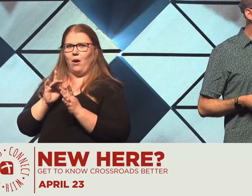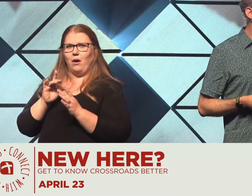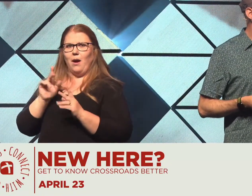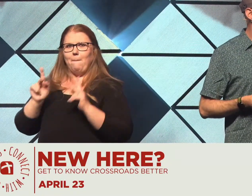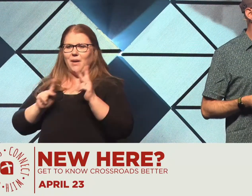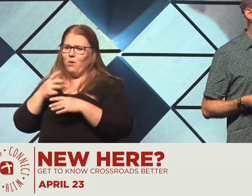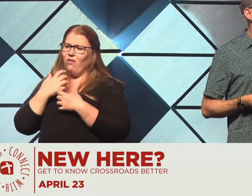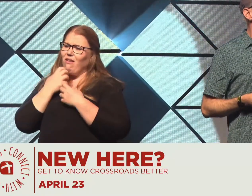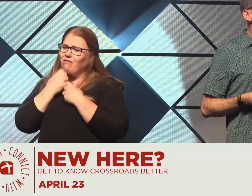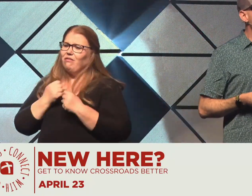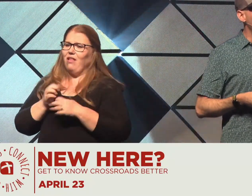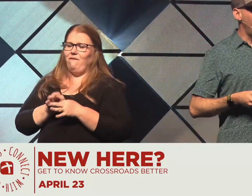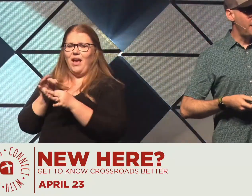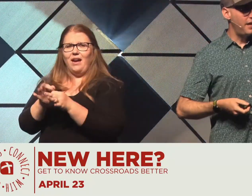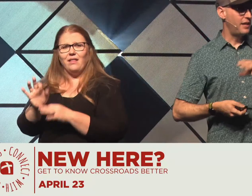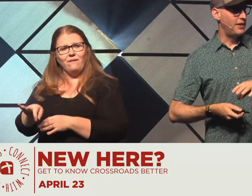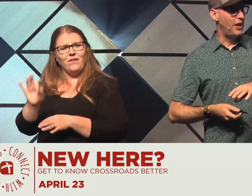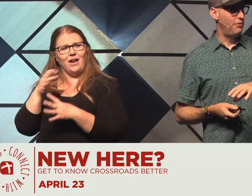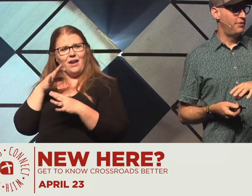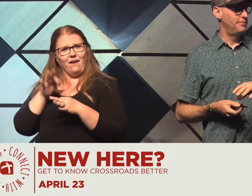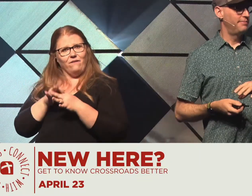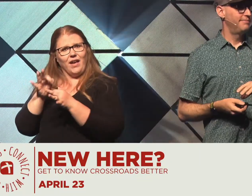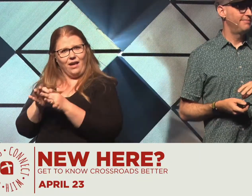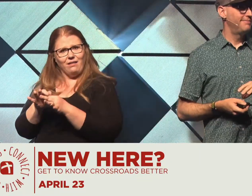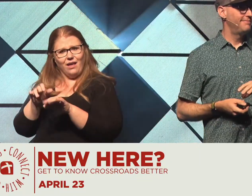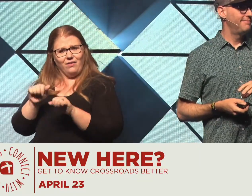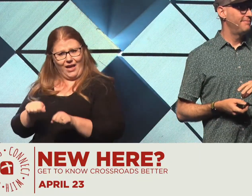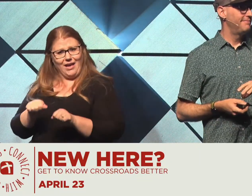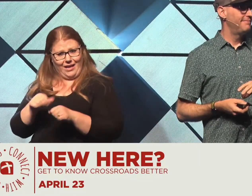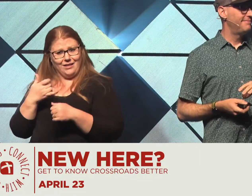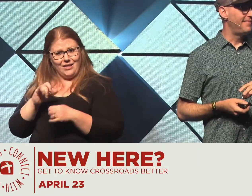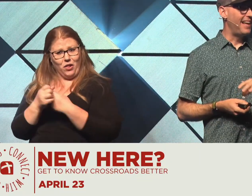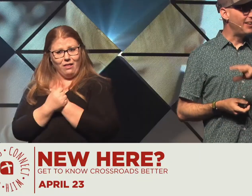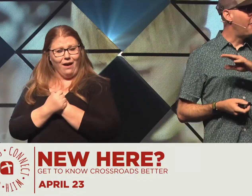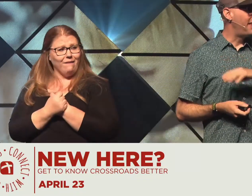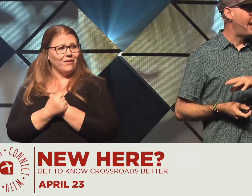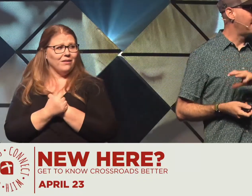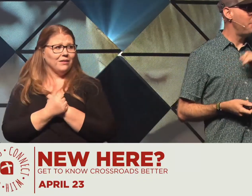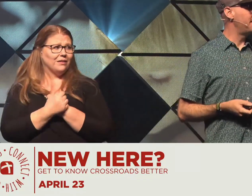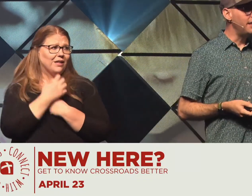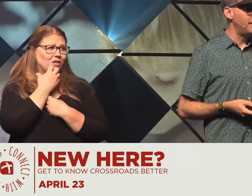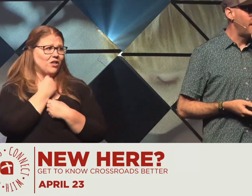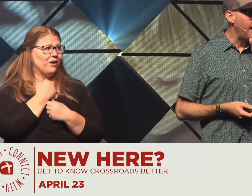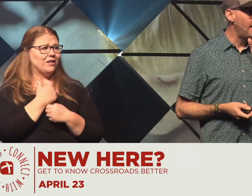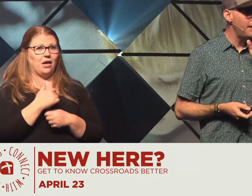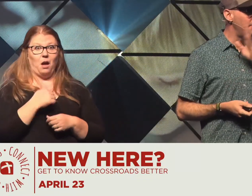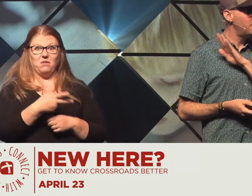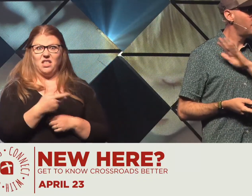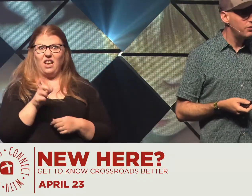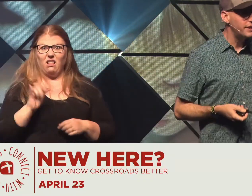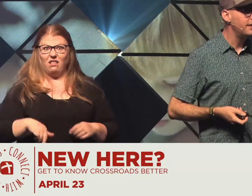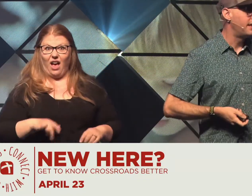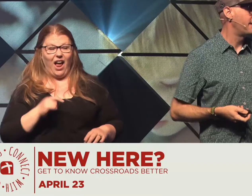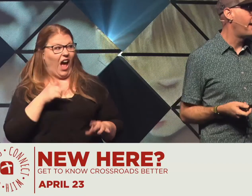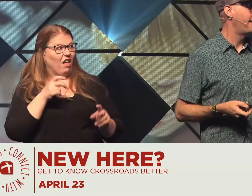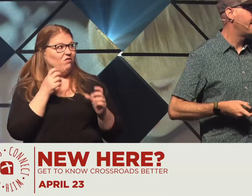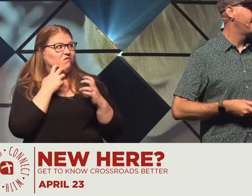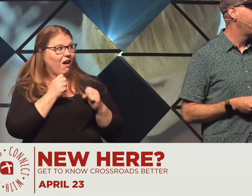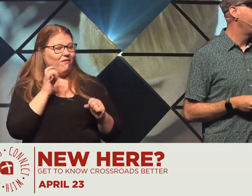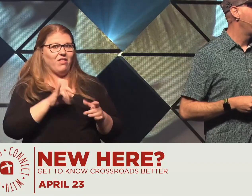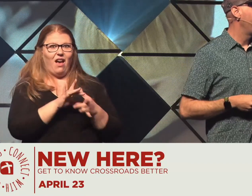of faith finding a faith they can love. I love that. I said, I'm stealing that. I am so